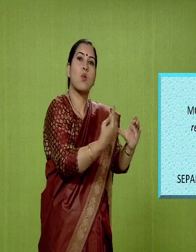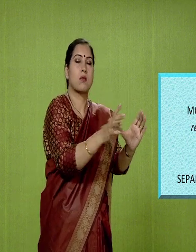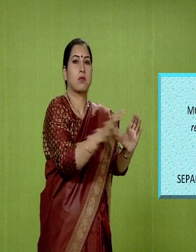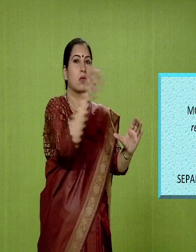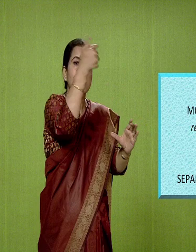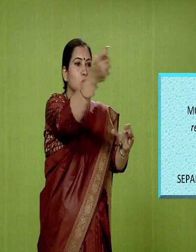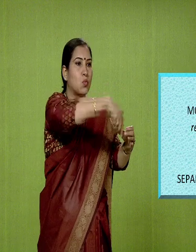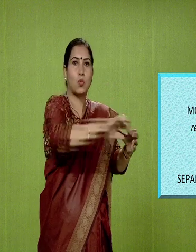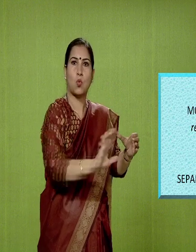areas.